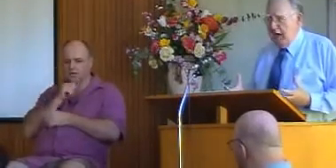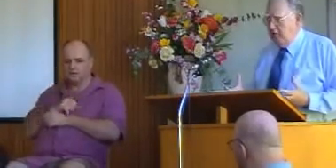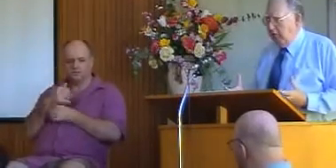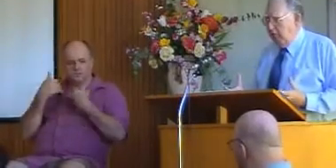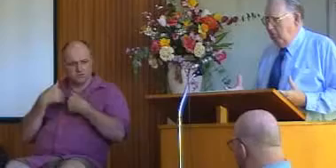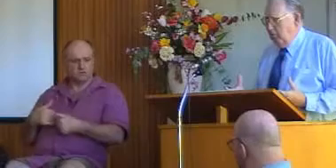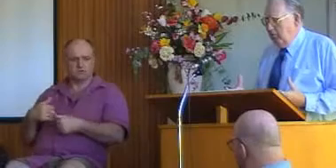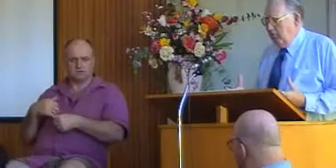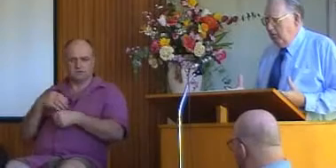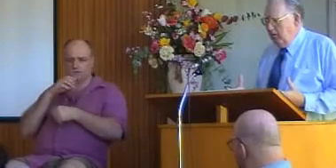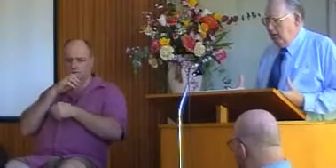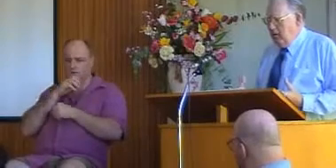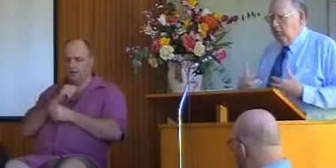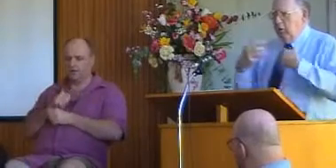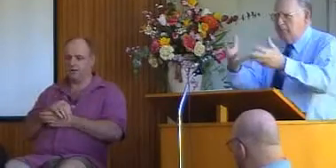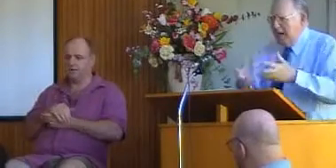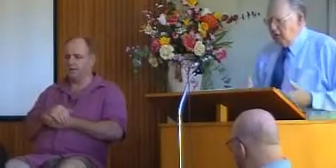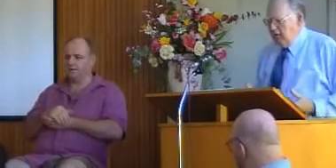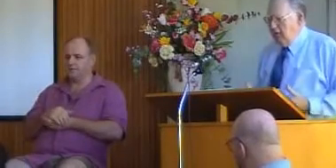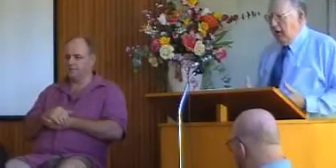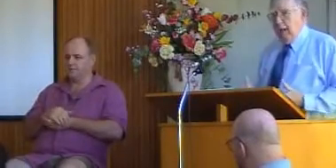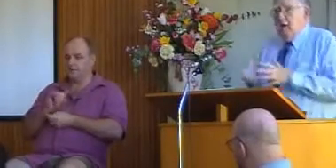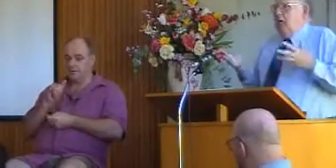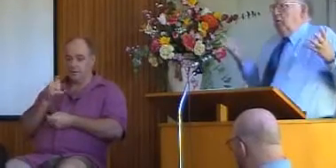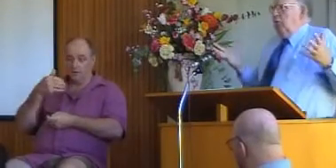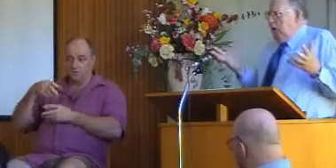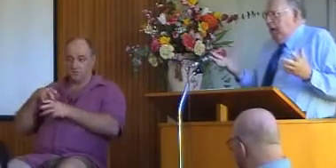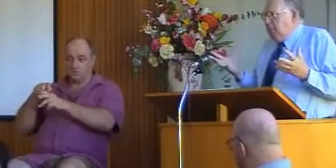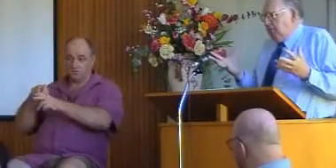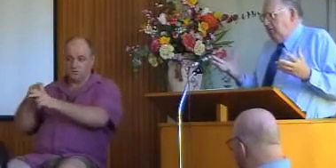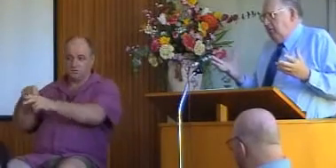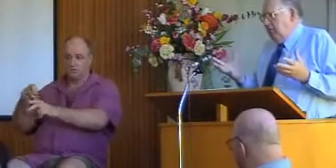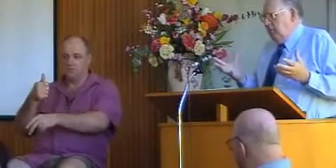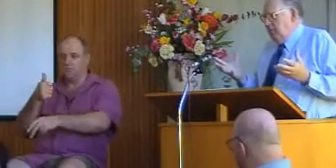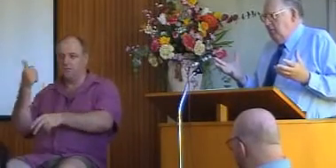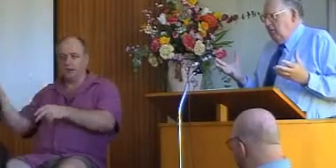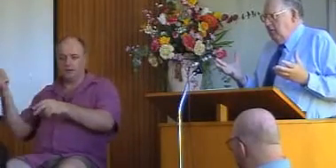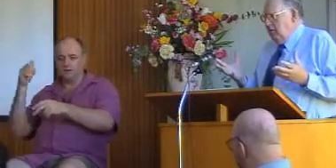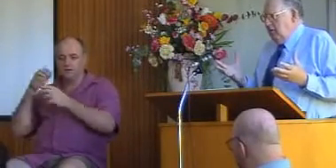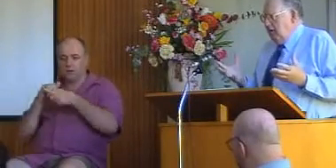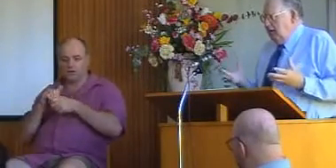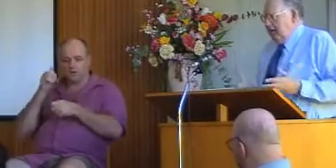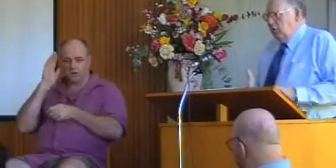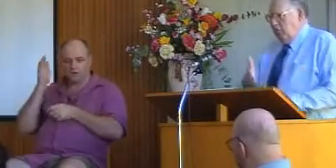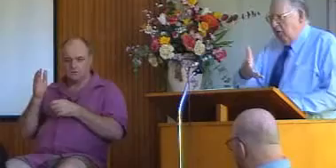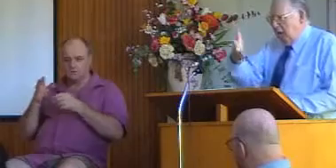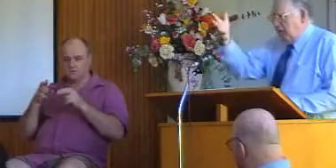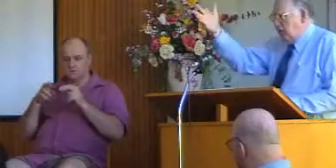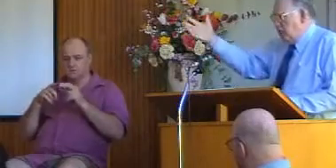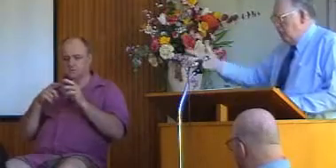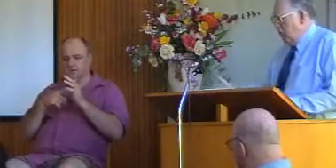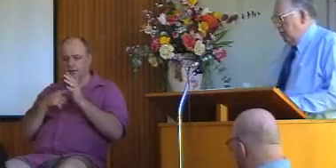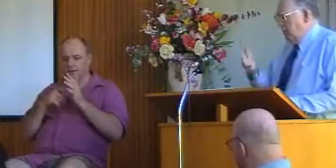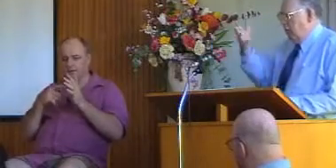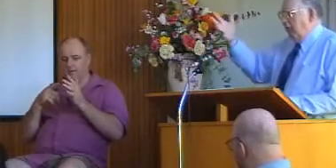in charge of? He went back to Ethiopia. What happened? And that took me on one of